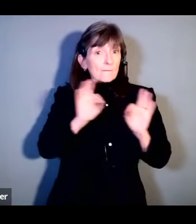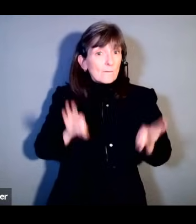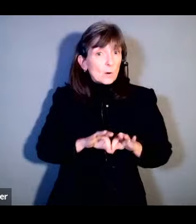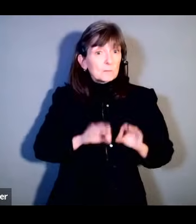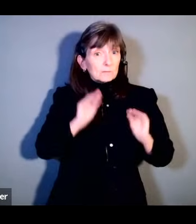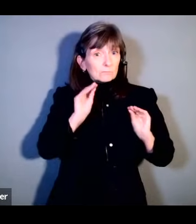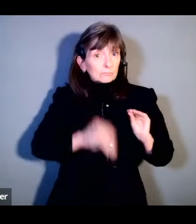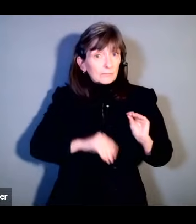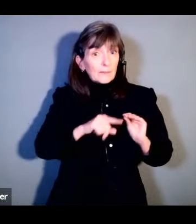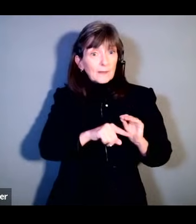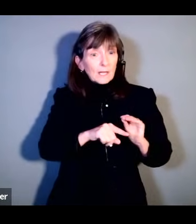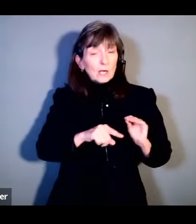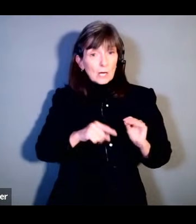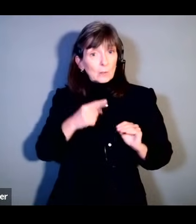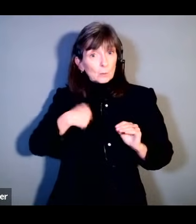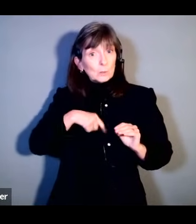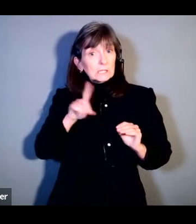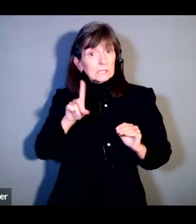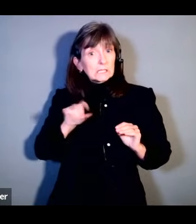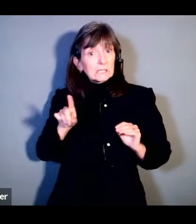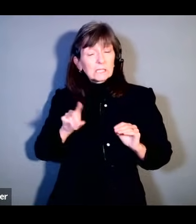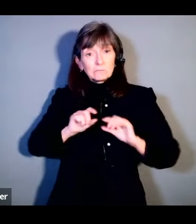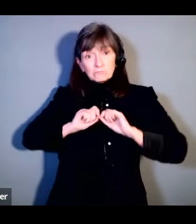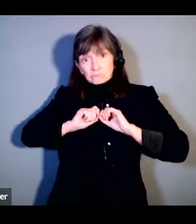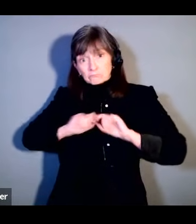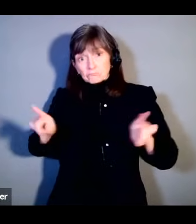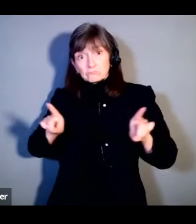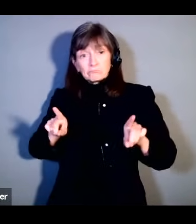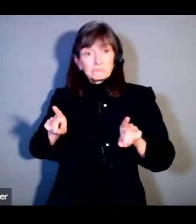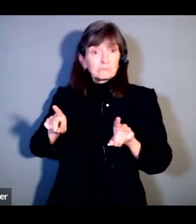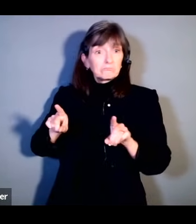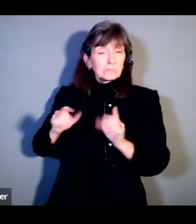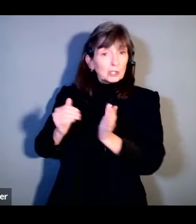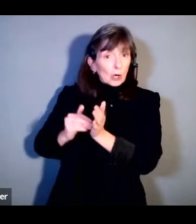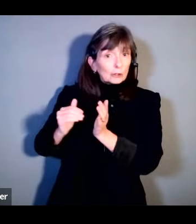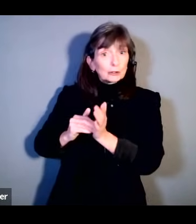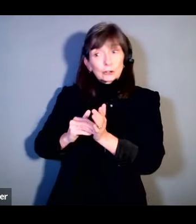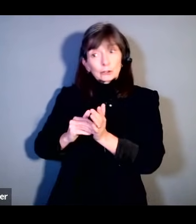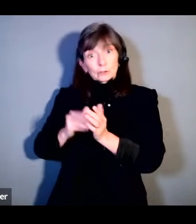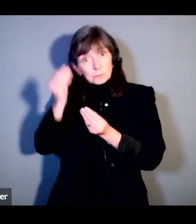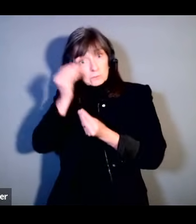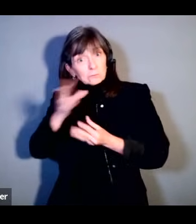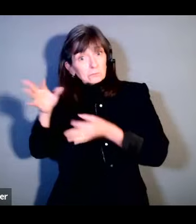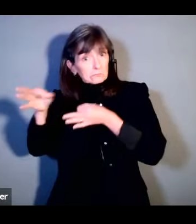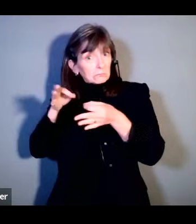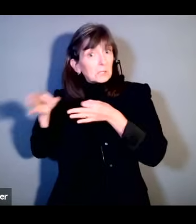and messaging was sent out to inform both to practitioners and